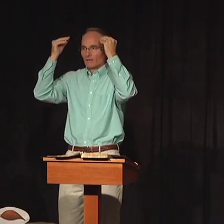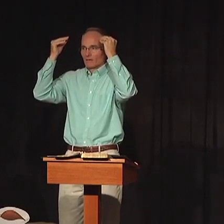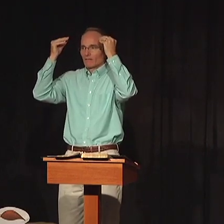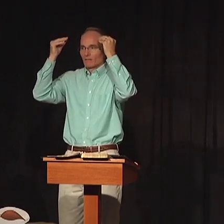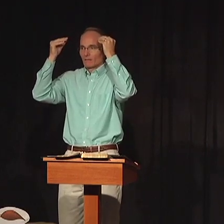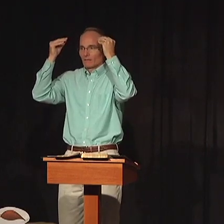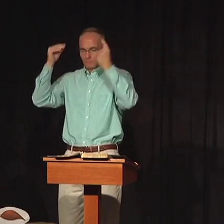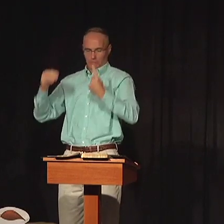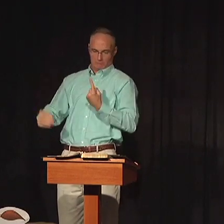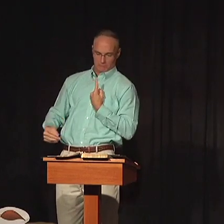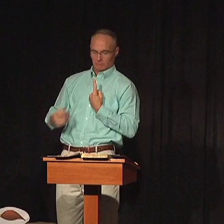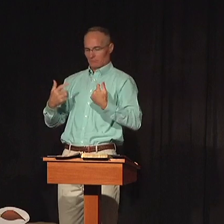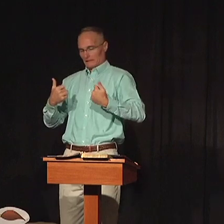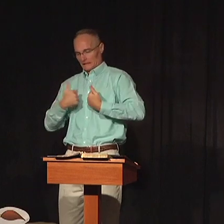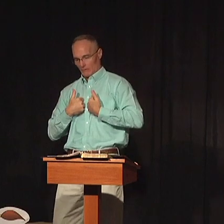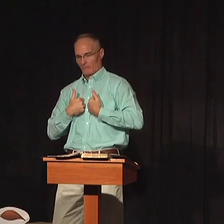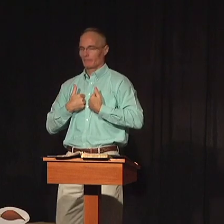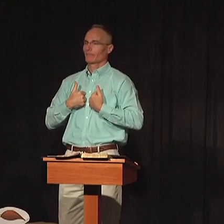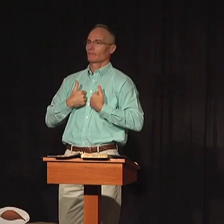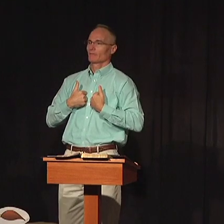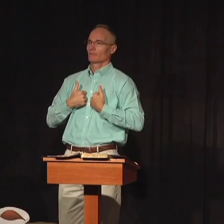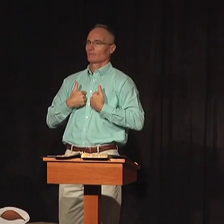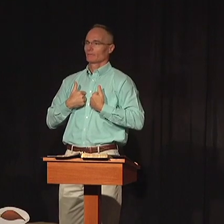thinking. Me, myself.